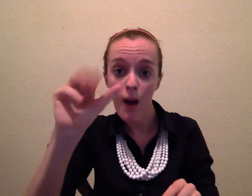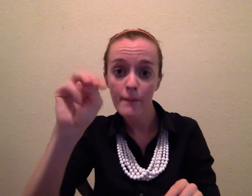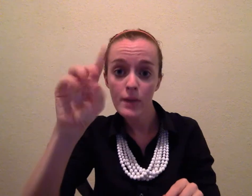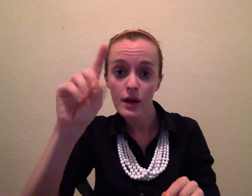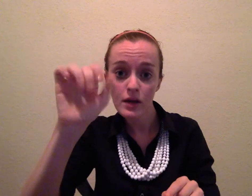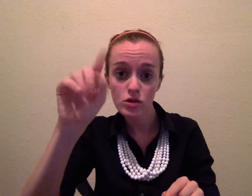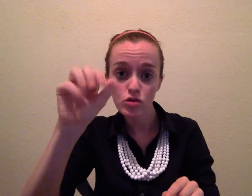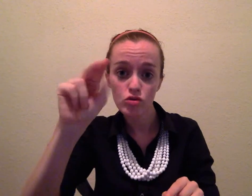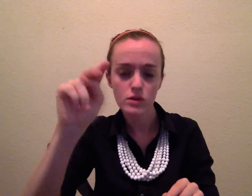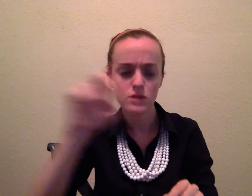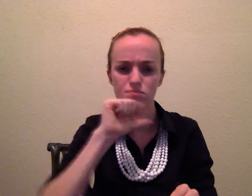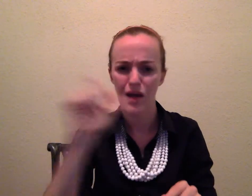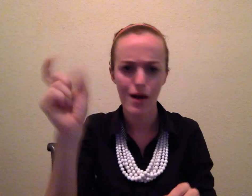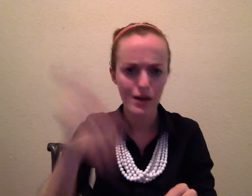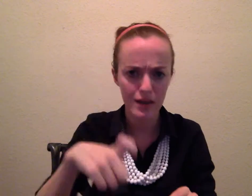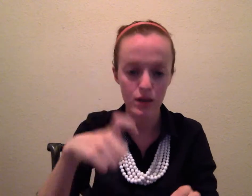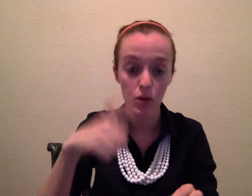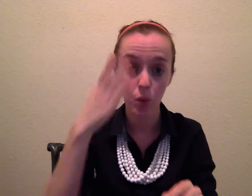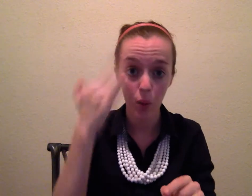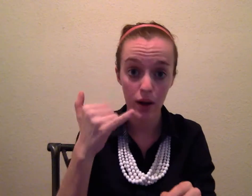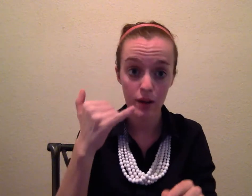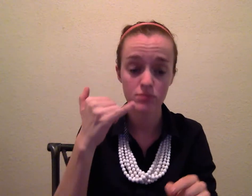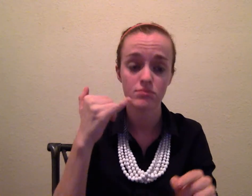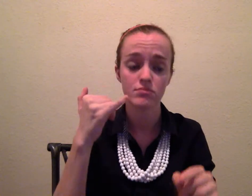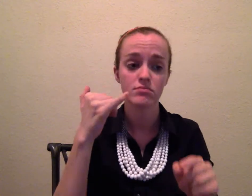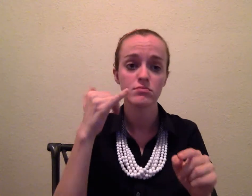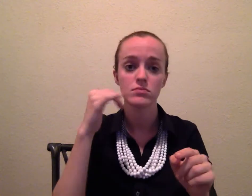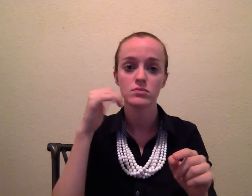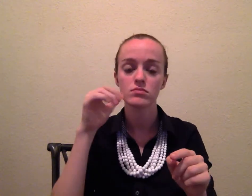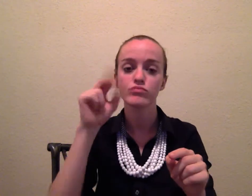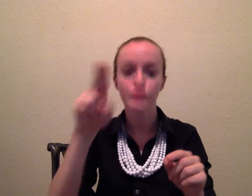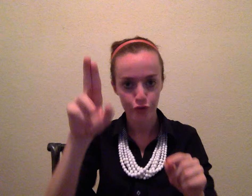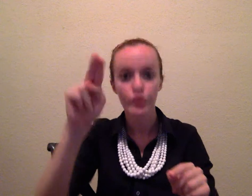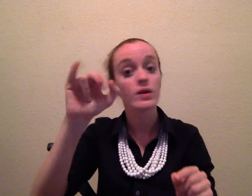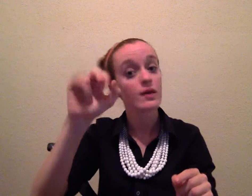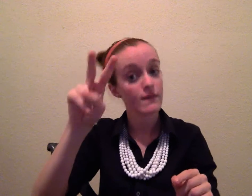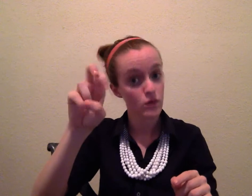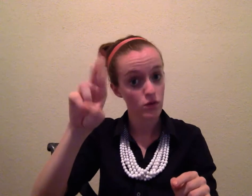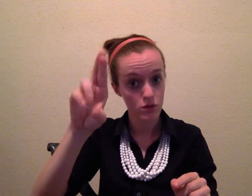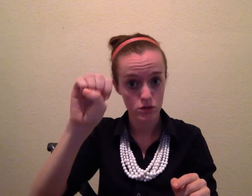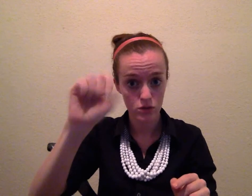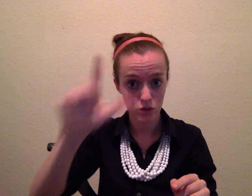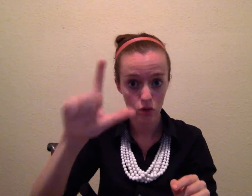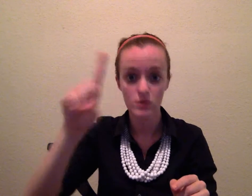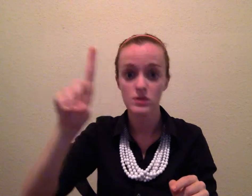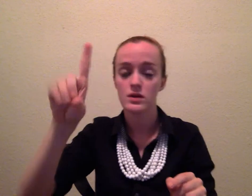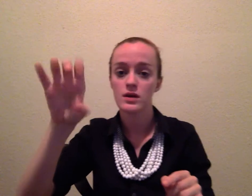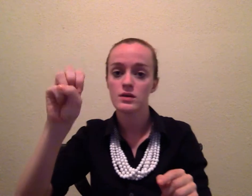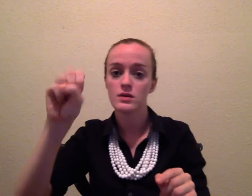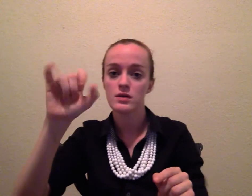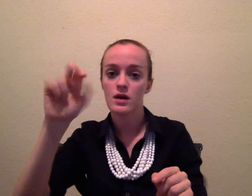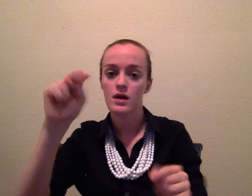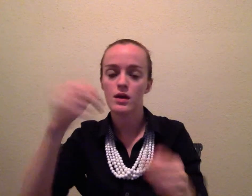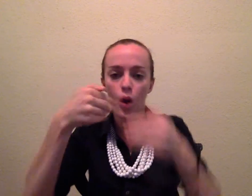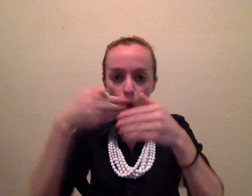And to have this kind of a feel in this image of it being open and welcoming and no barriers. Let me walk you